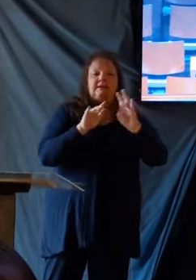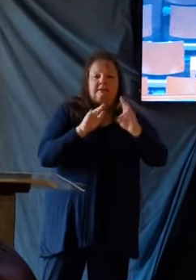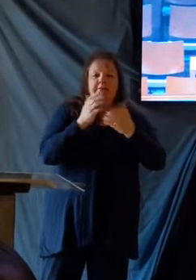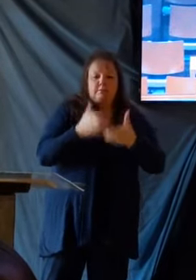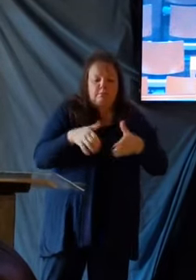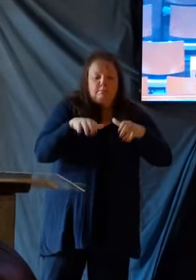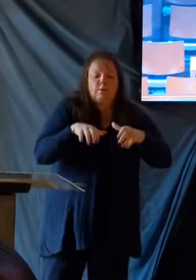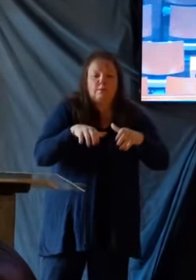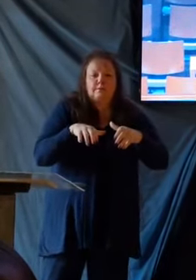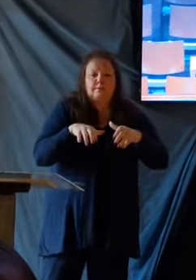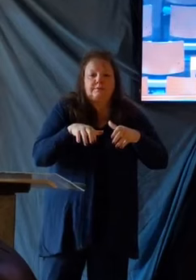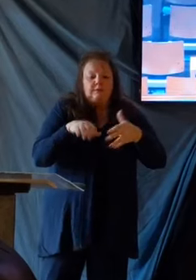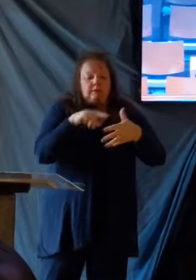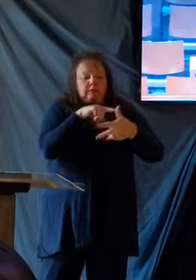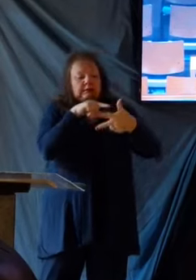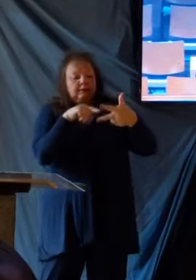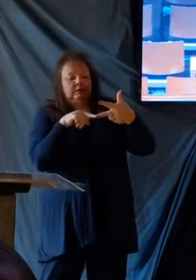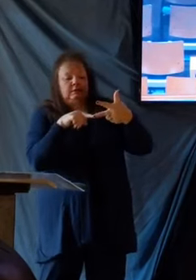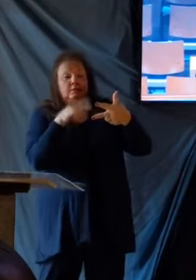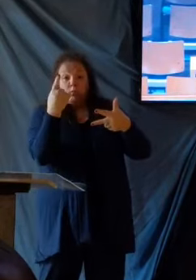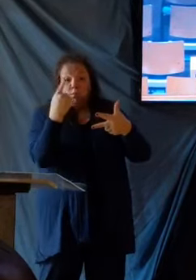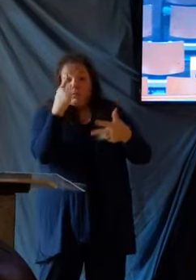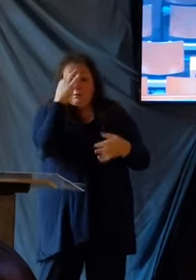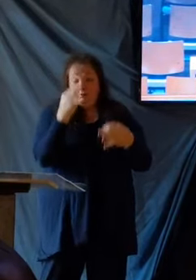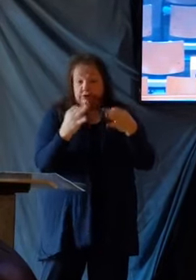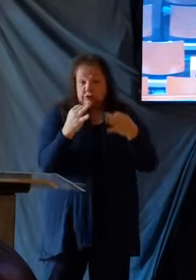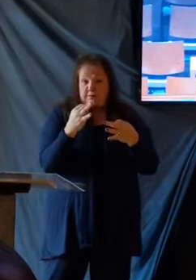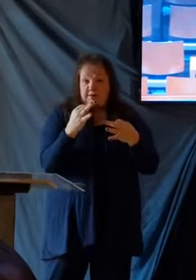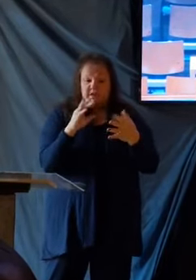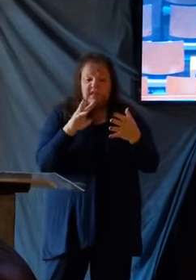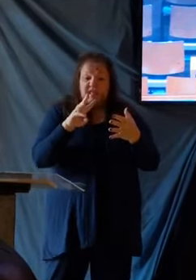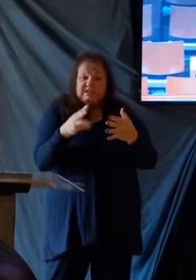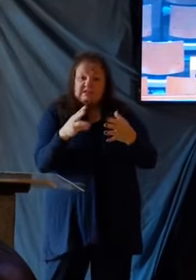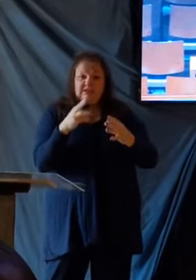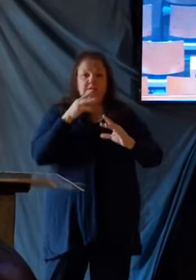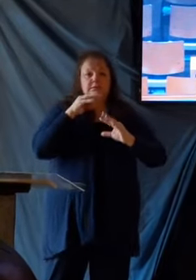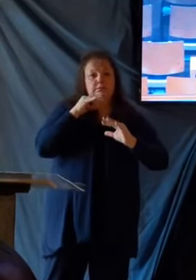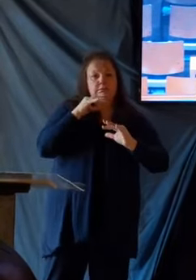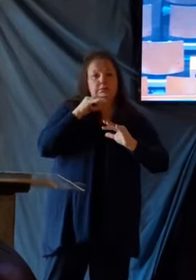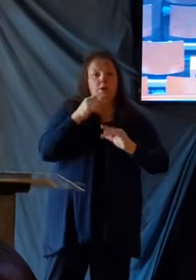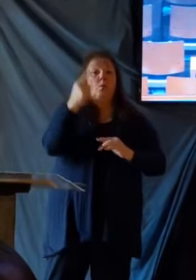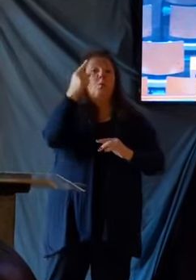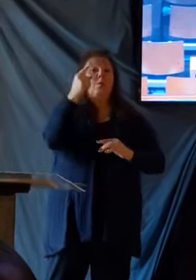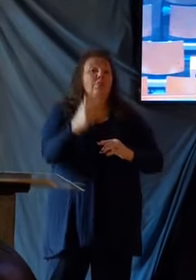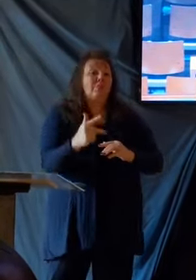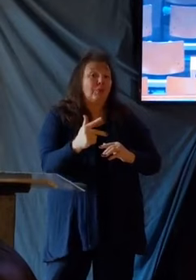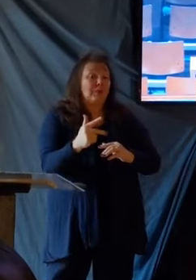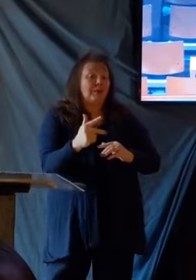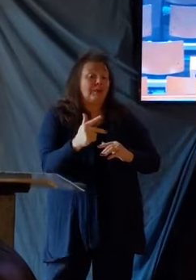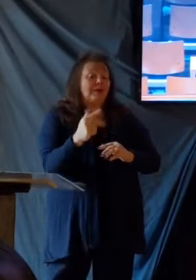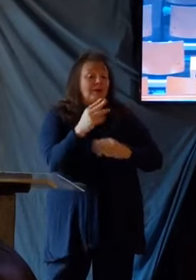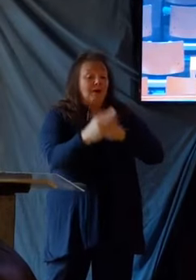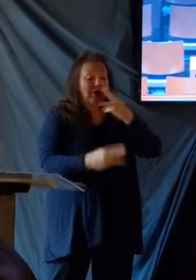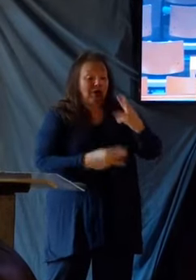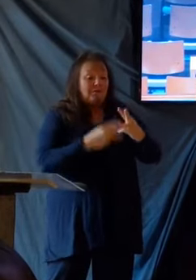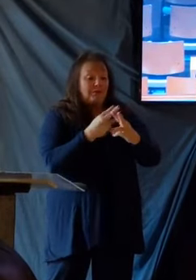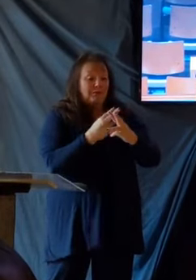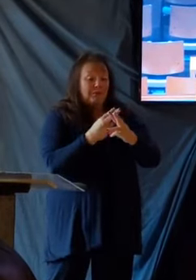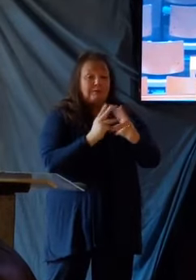And under just one of those judgments, the sixth trumpet, one third of the